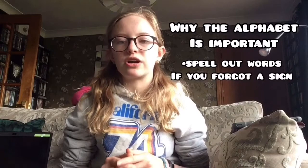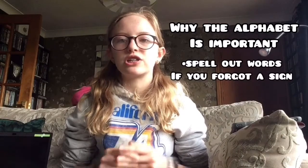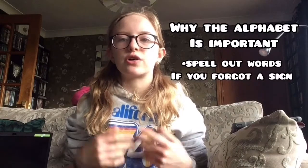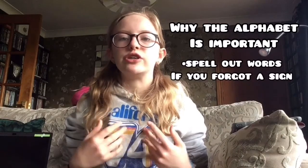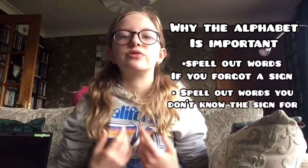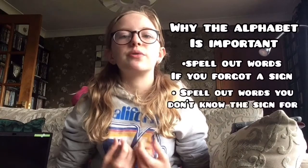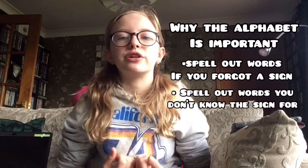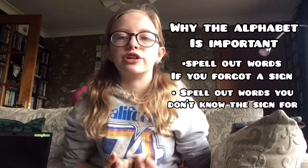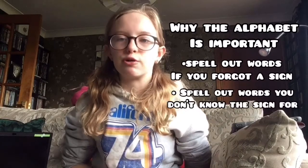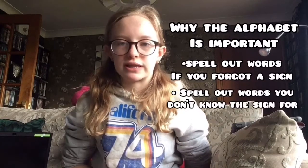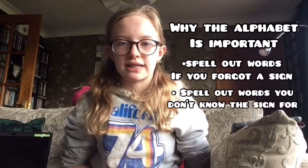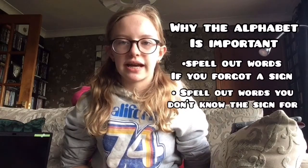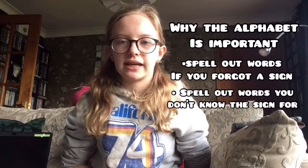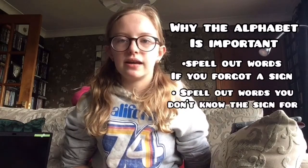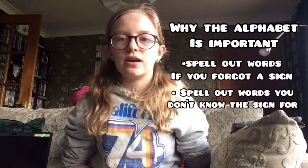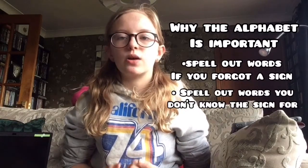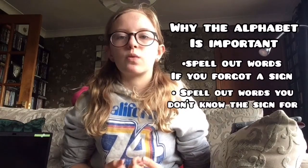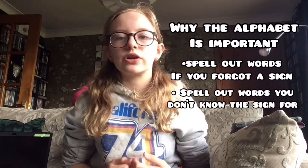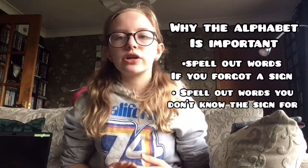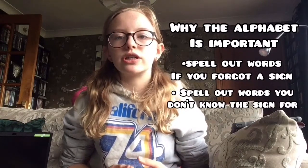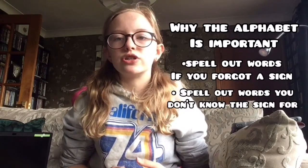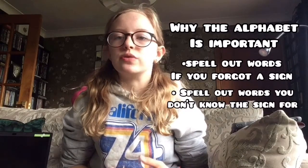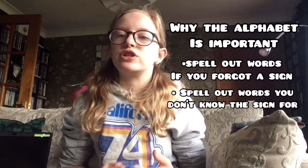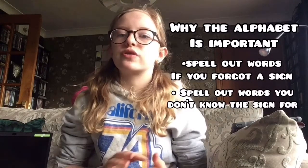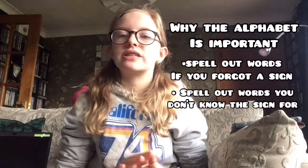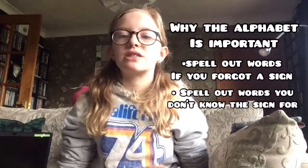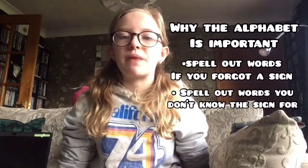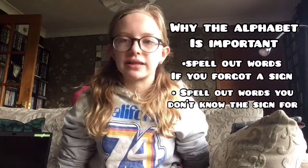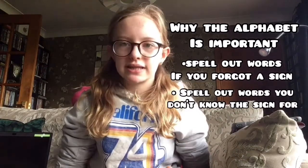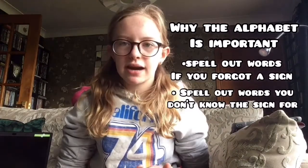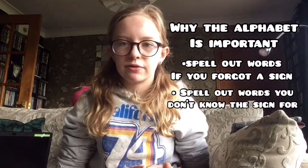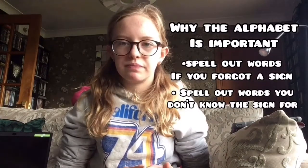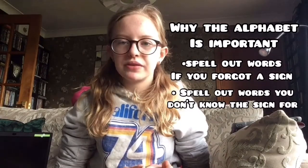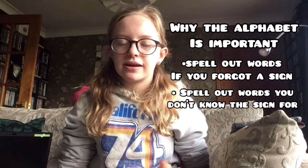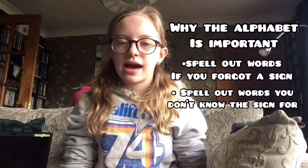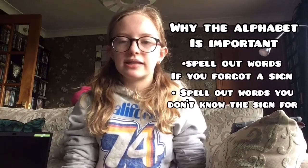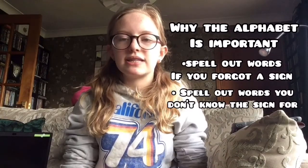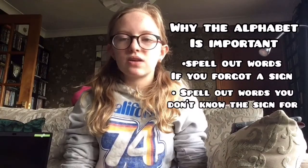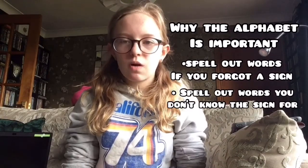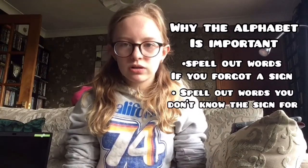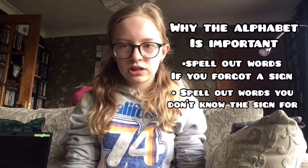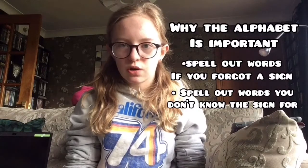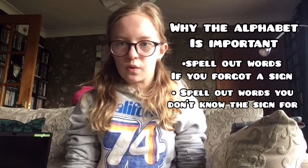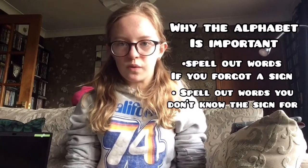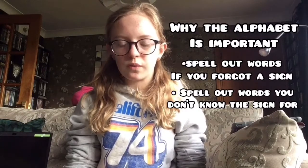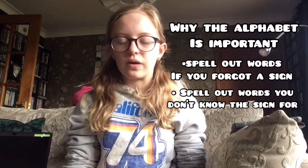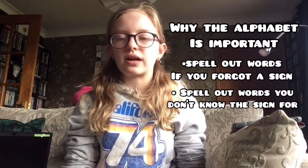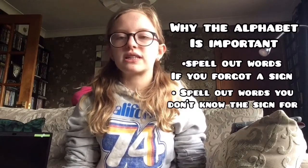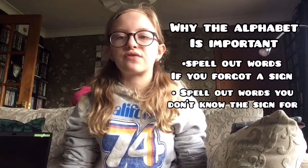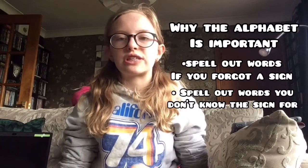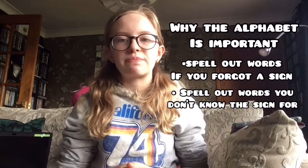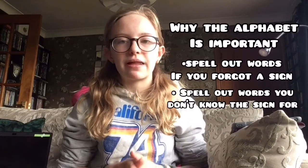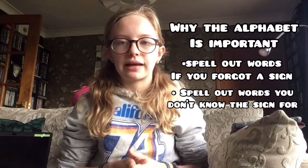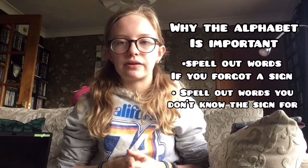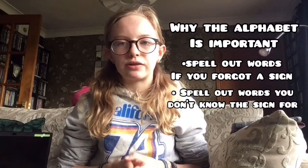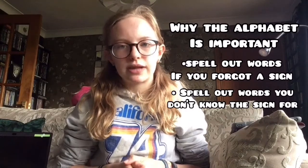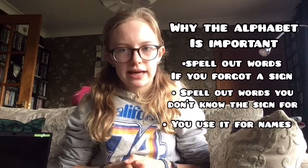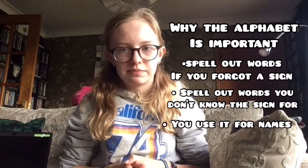or you don't know a sign, what you can do is you can spell it out. And this also works for spelling out your names,